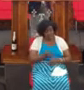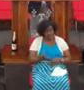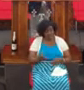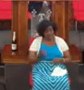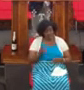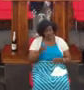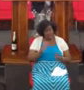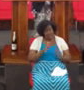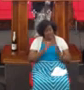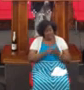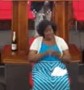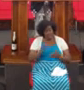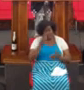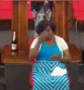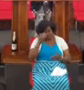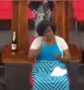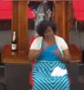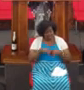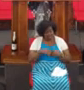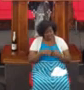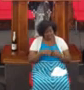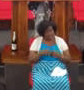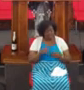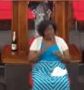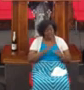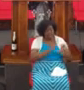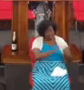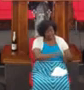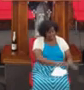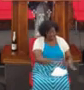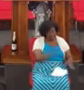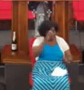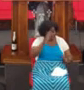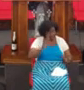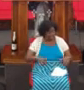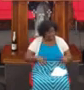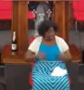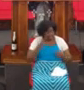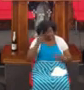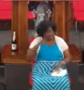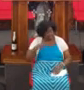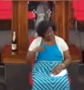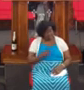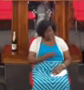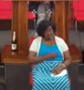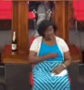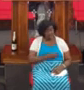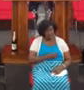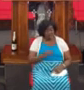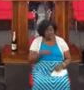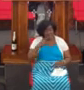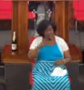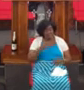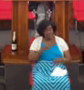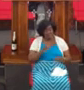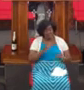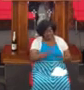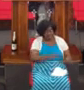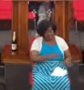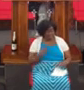loves you. The Bible said, he laid down his life for us. And he said, we ought to lay